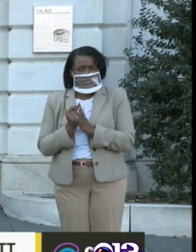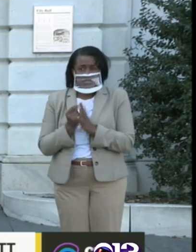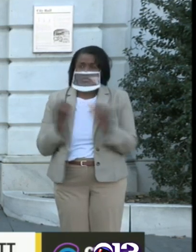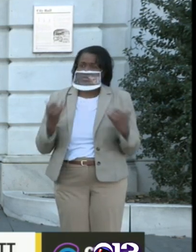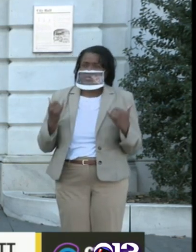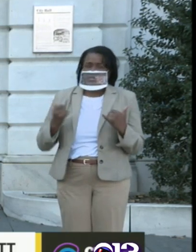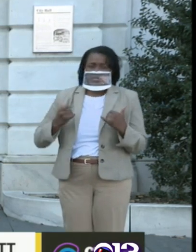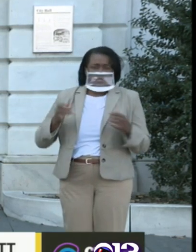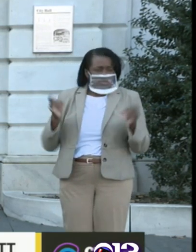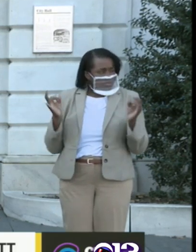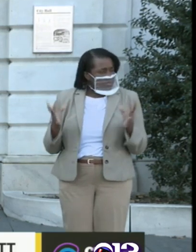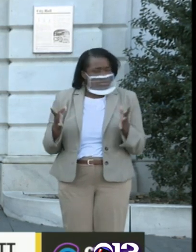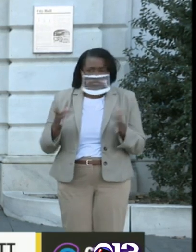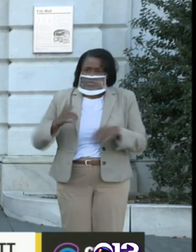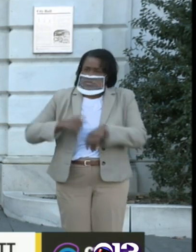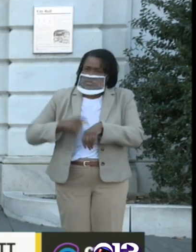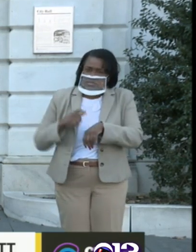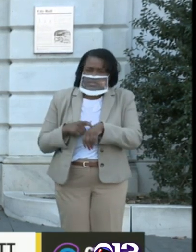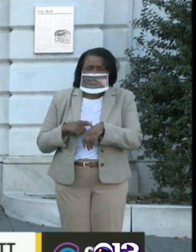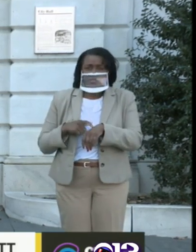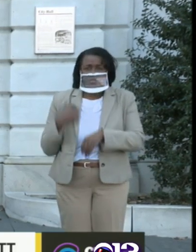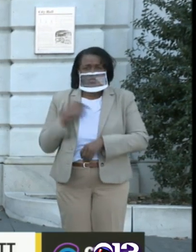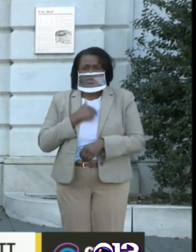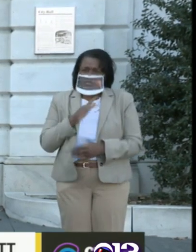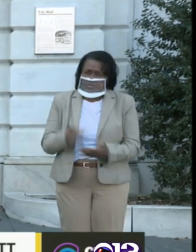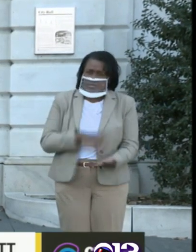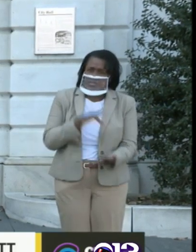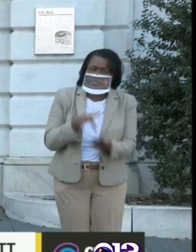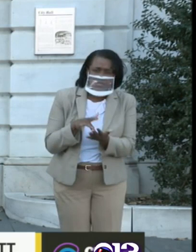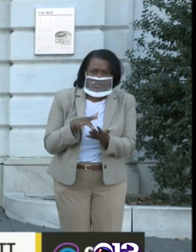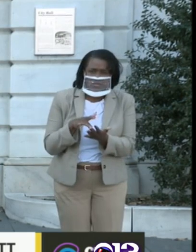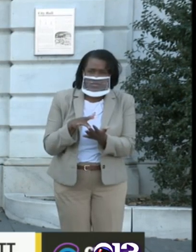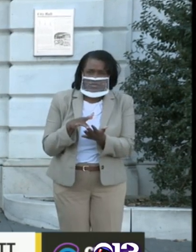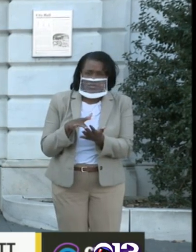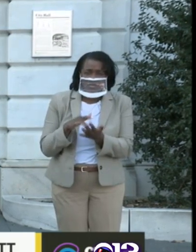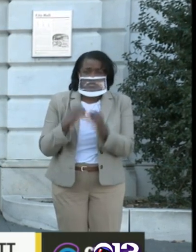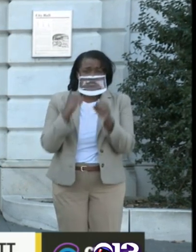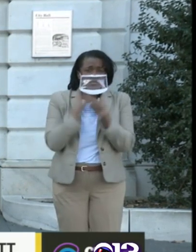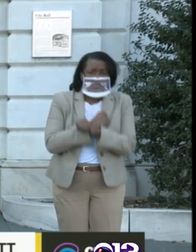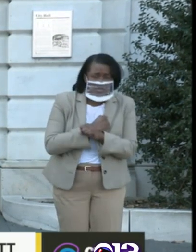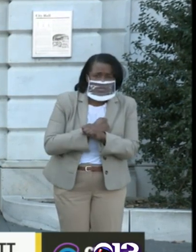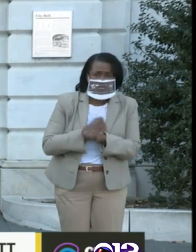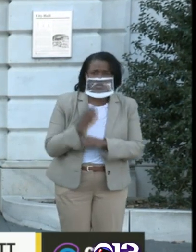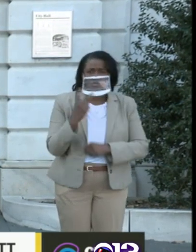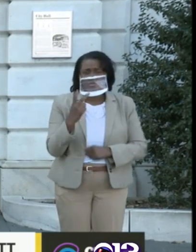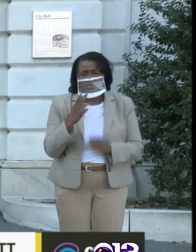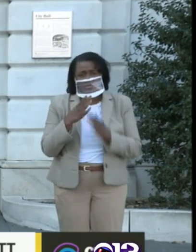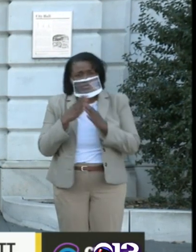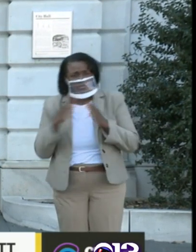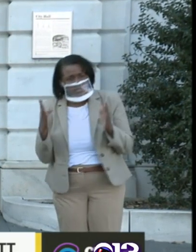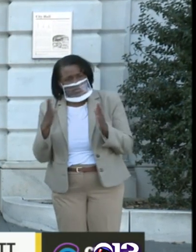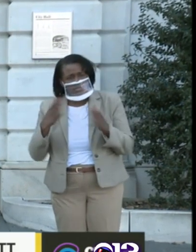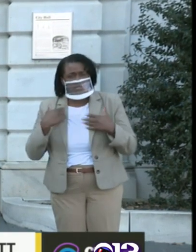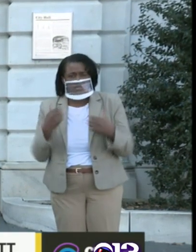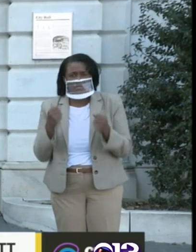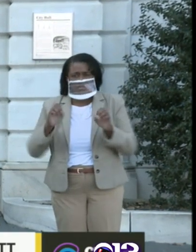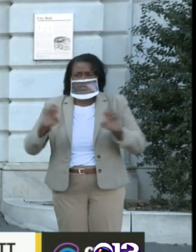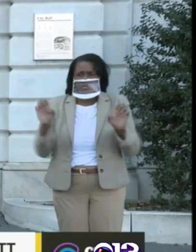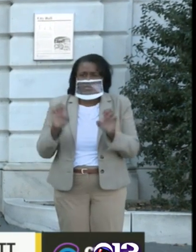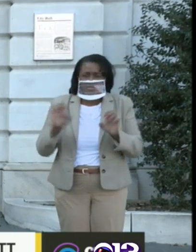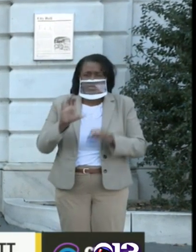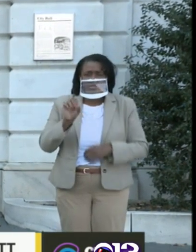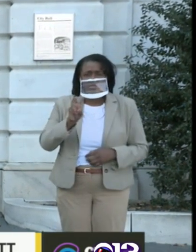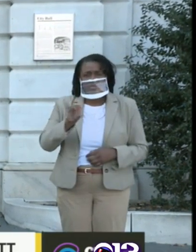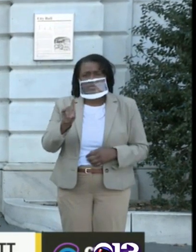emergencies, COVID-19 and a continued epidemic of gun violence. COVID cases